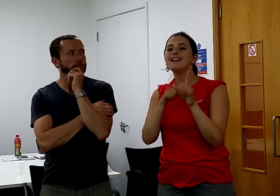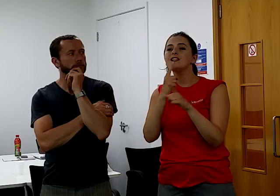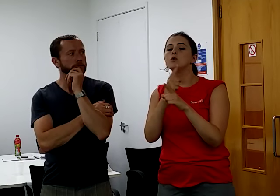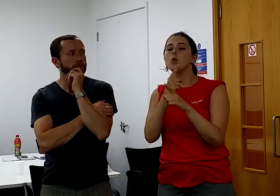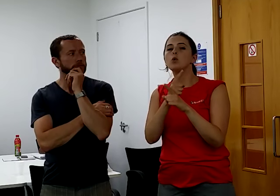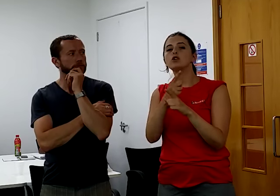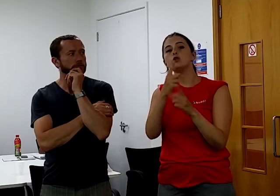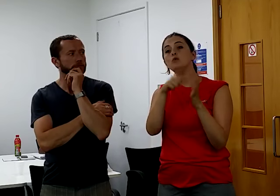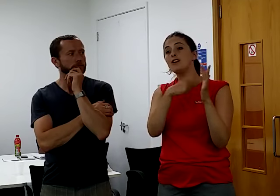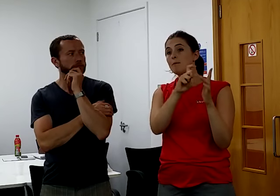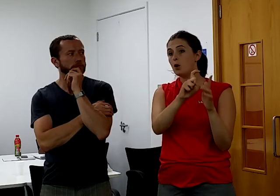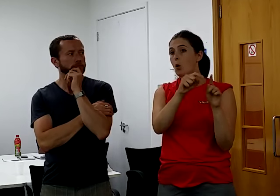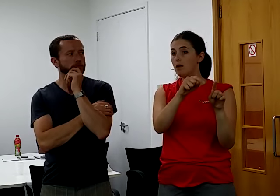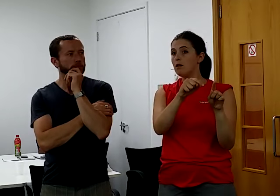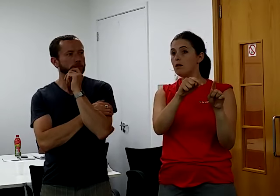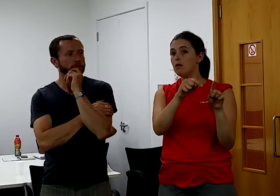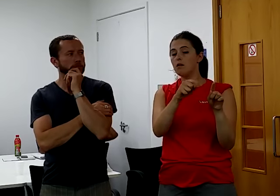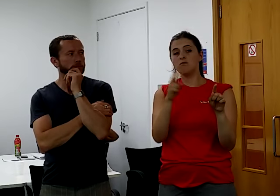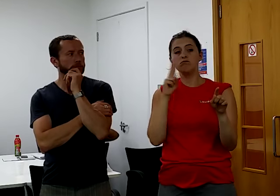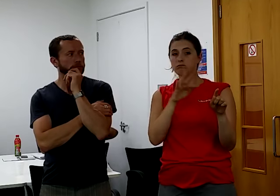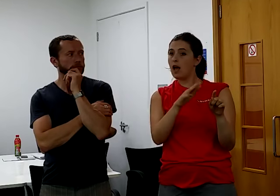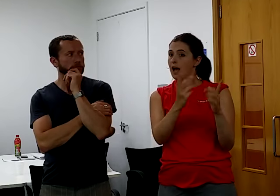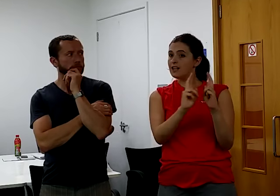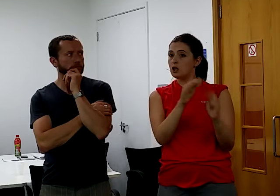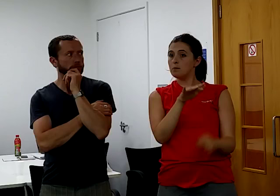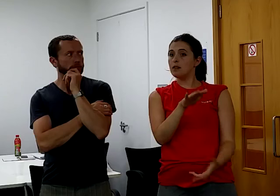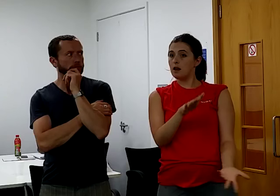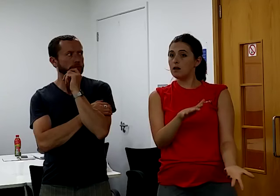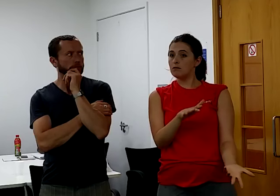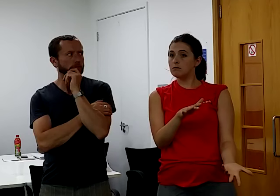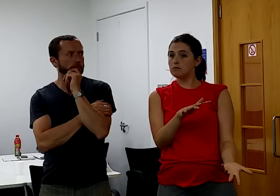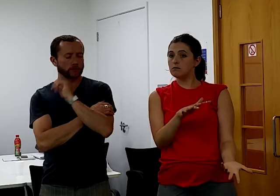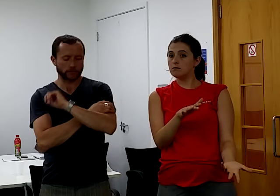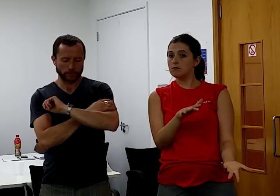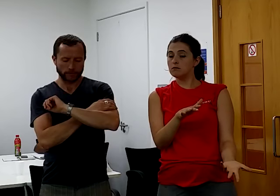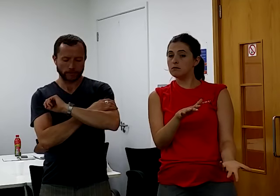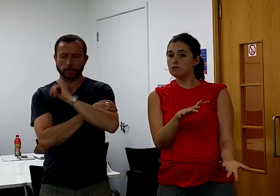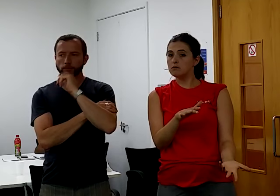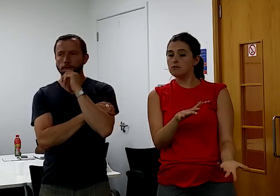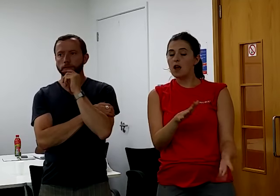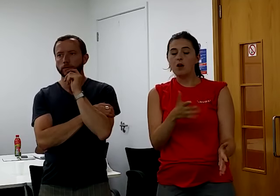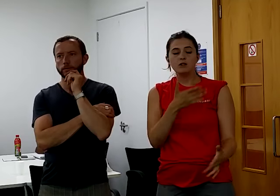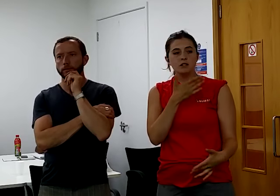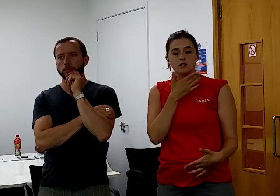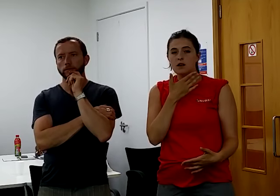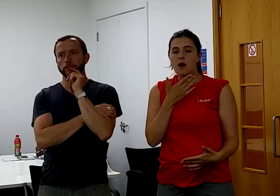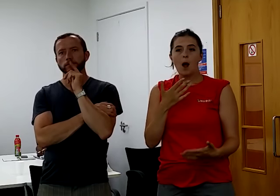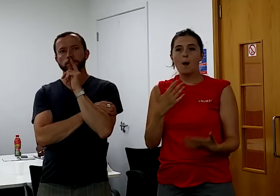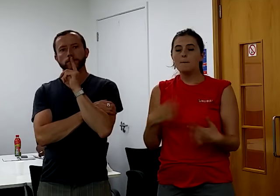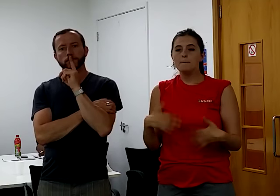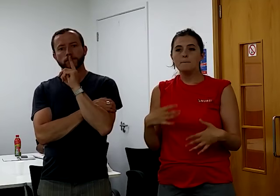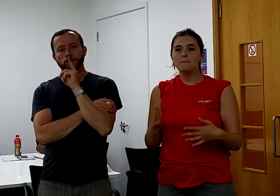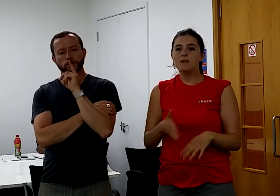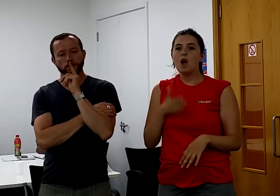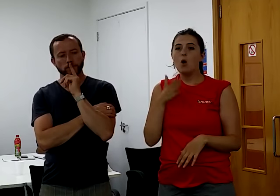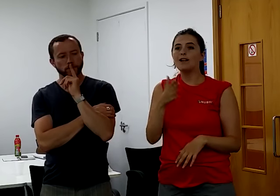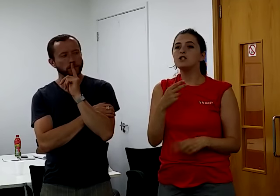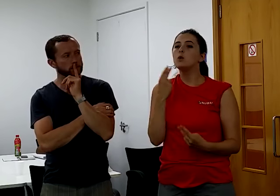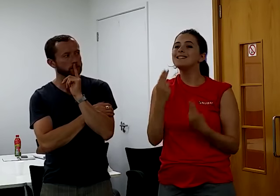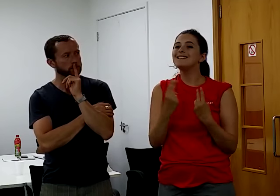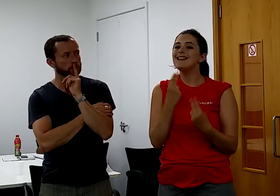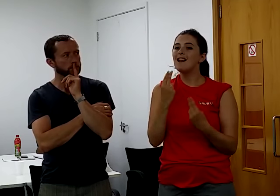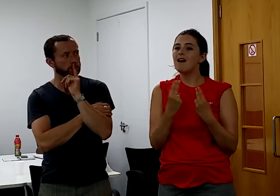other night, and there was an interpreter in that room. I have had the enormous privilege of going to a